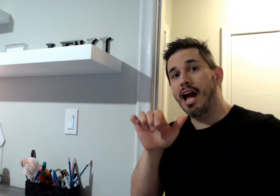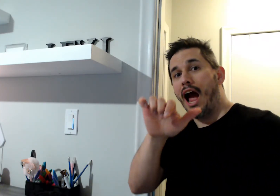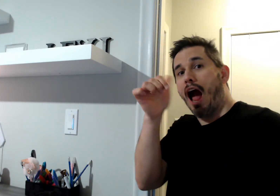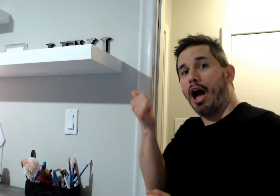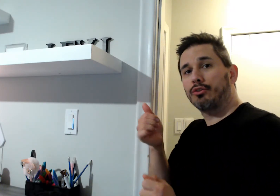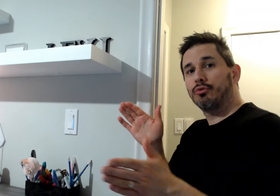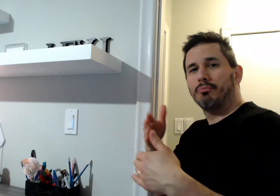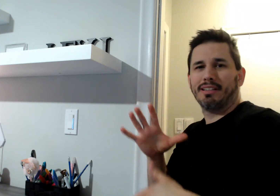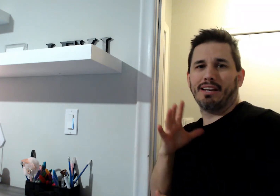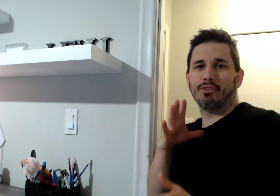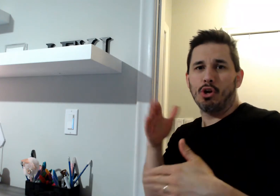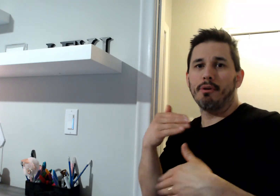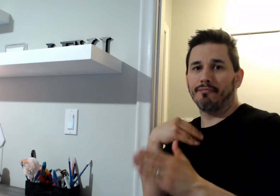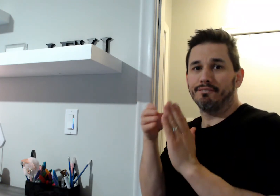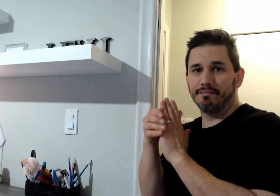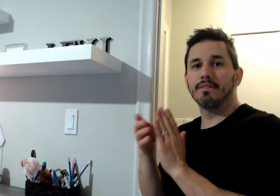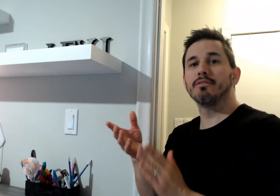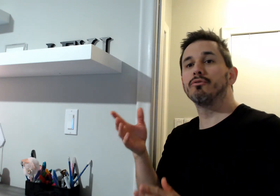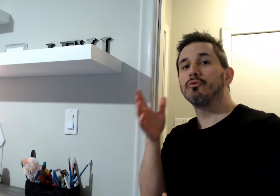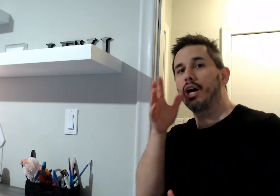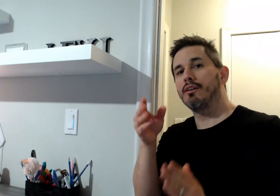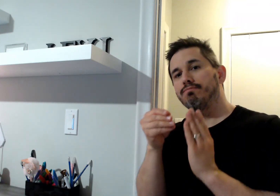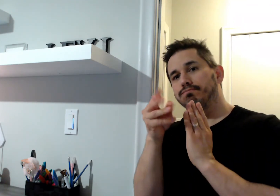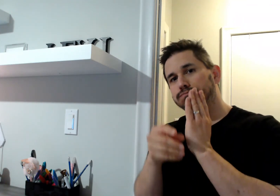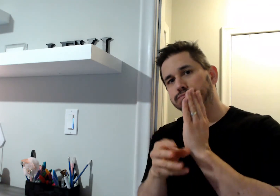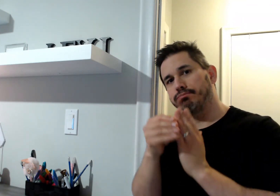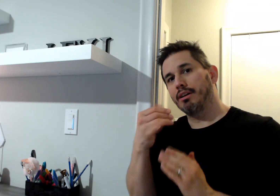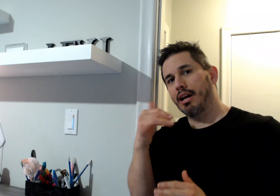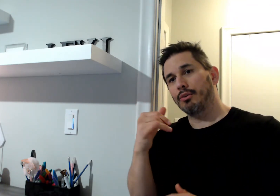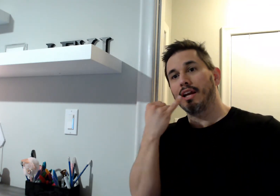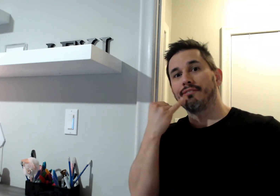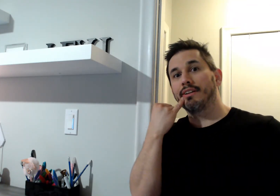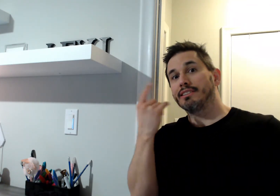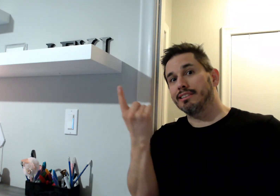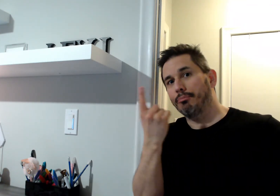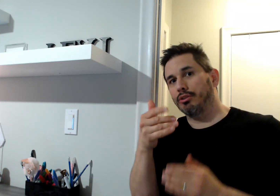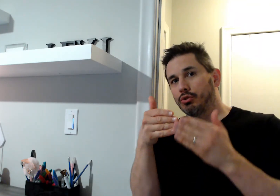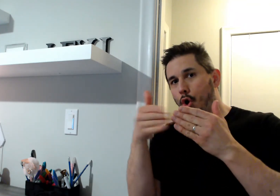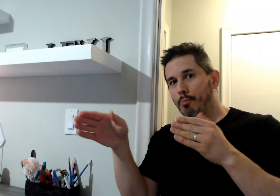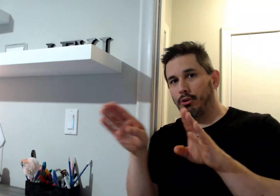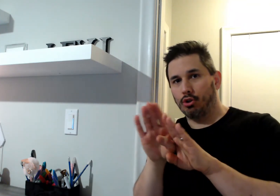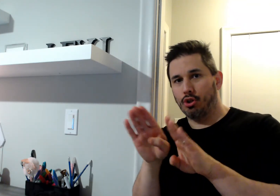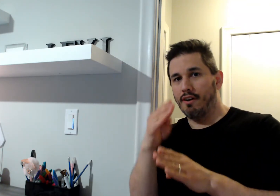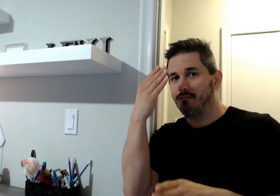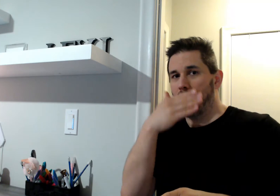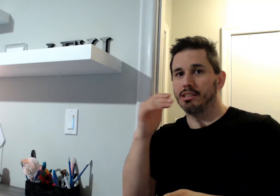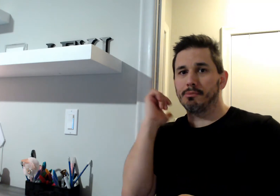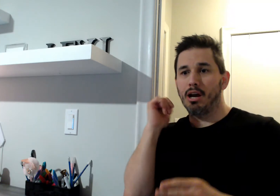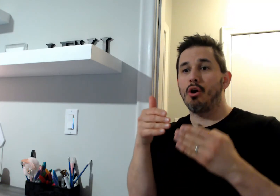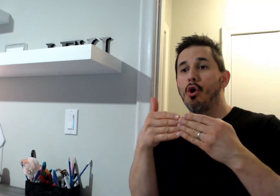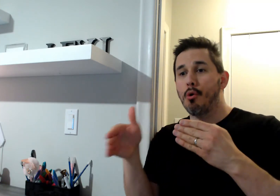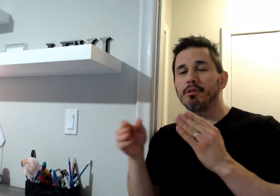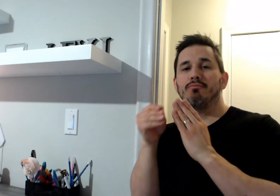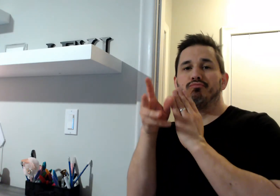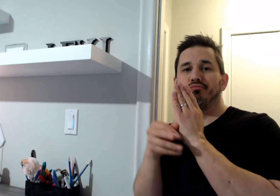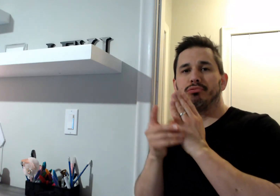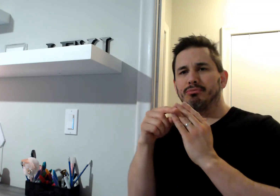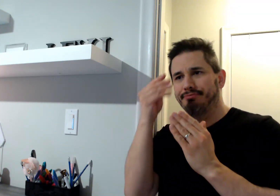strip. It's set to blue right now, but on one of my doors in my home, I have a door sensor. So whenever that door is